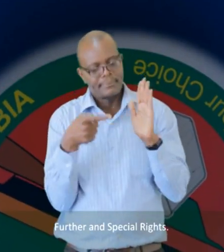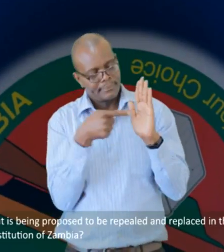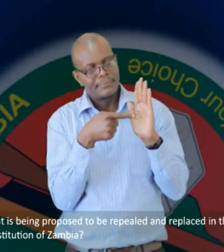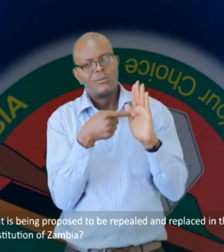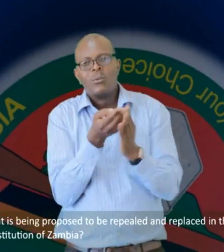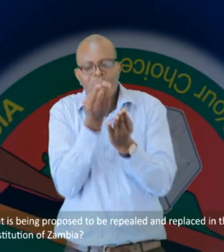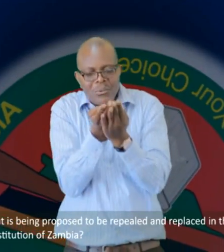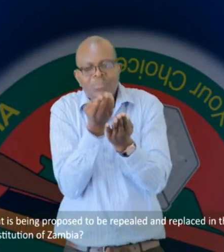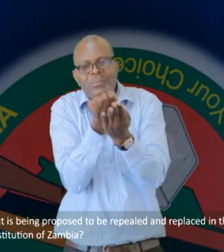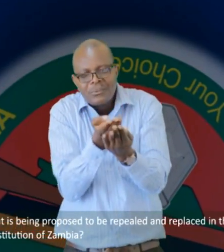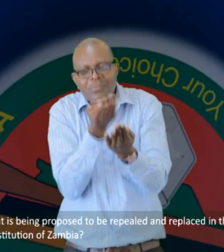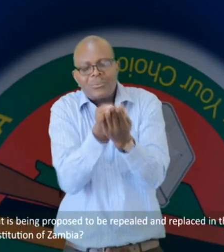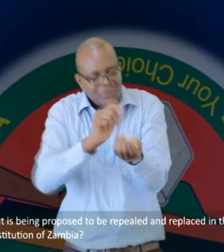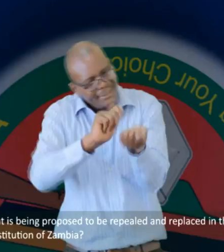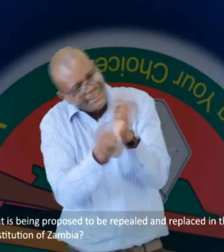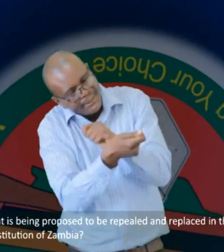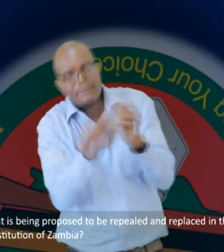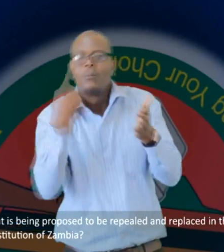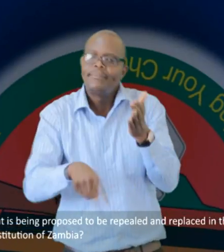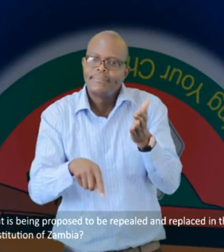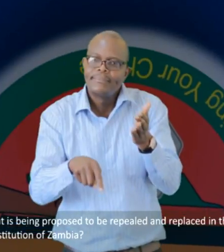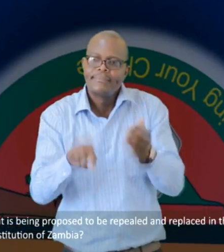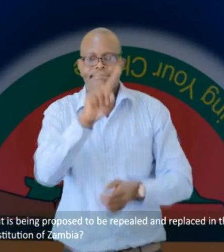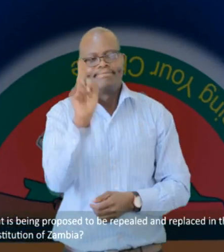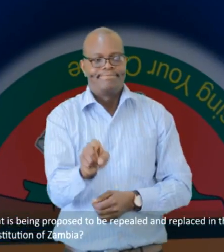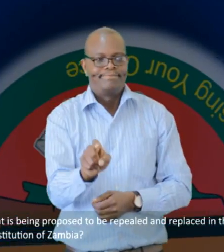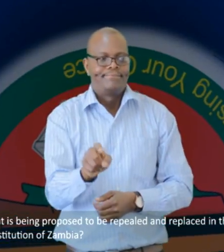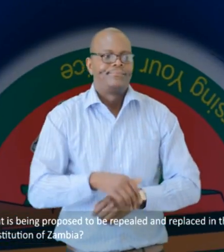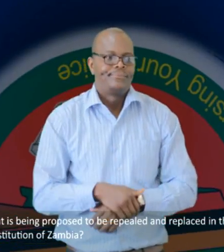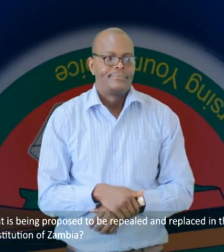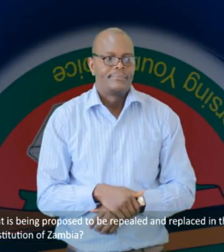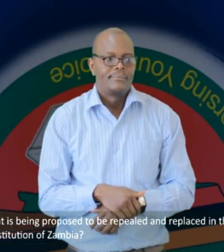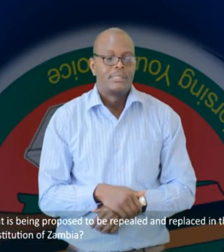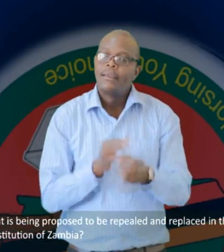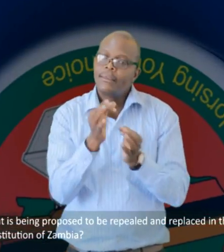What is being proposed to be repealed and replaced in the Constitution of Zambia?